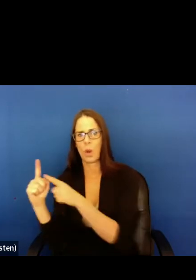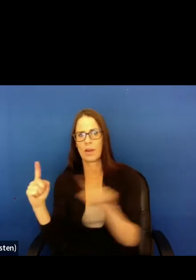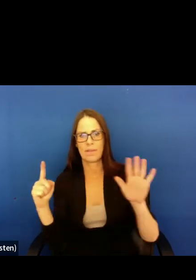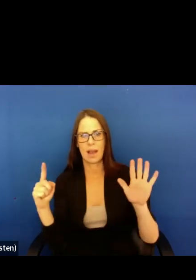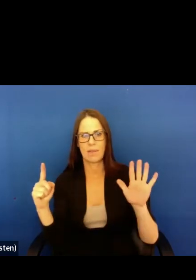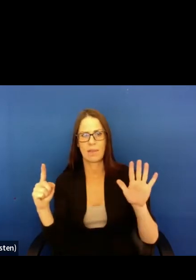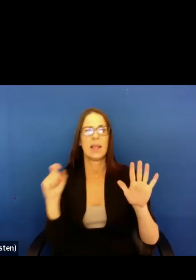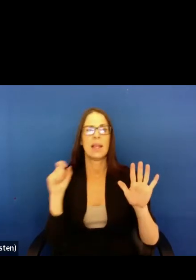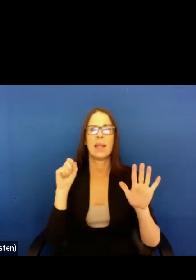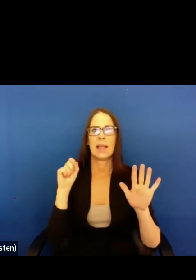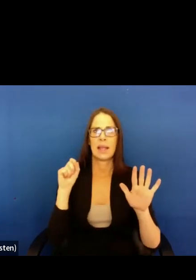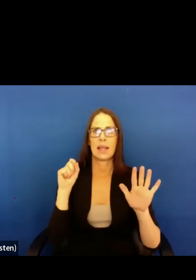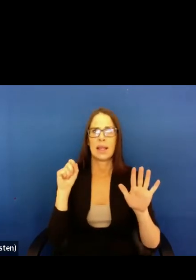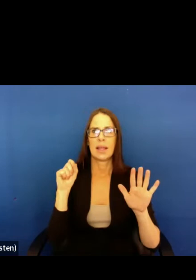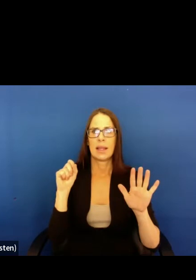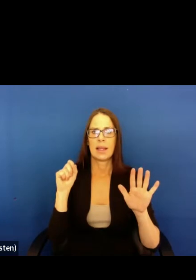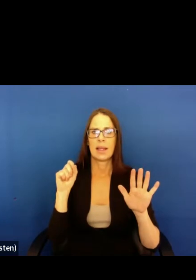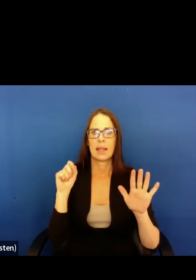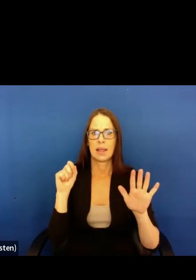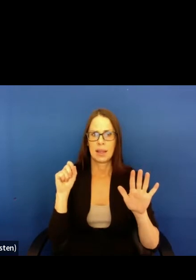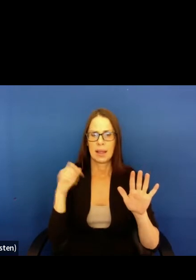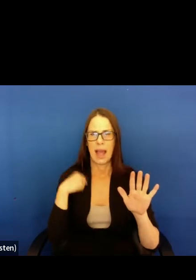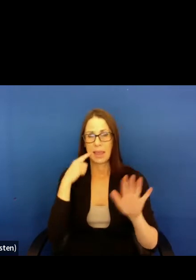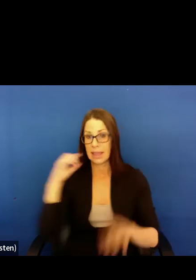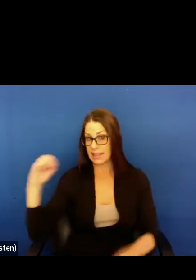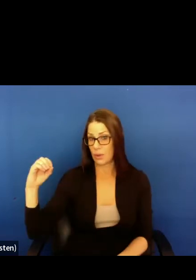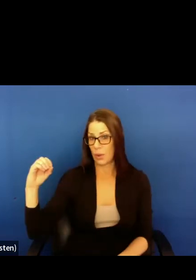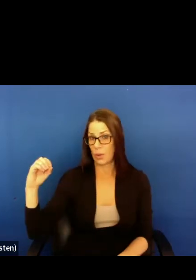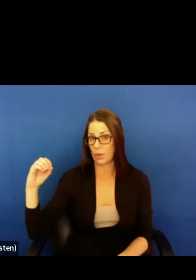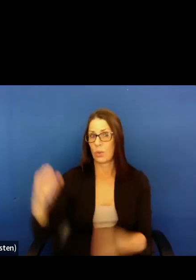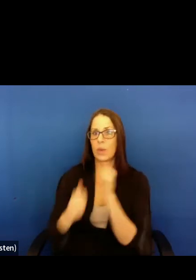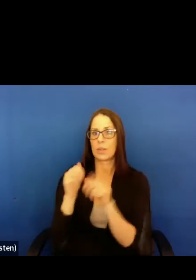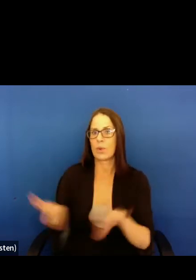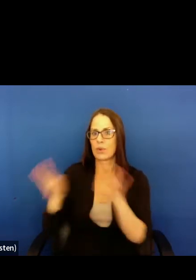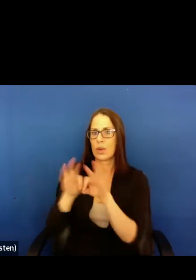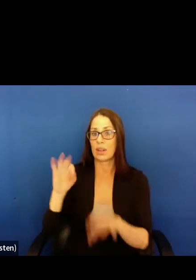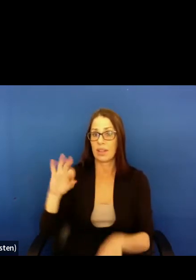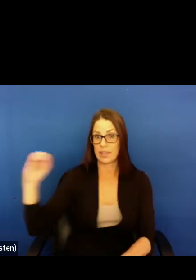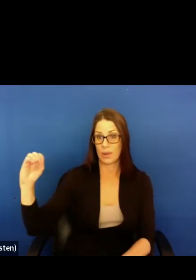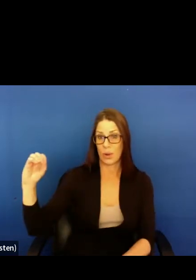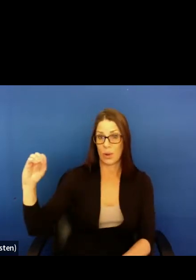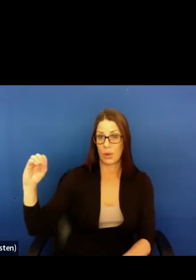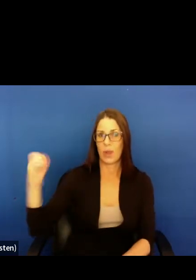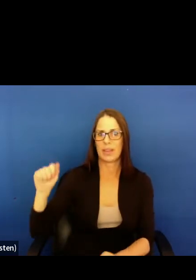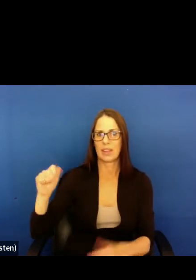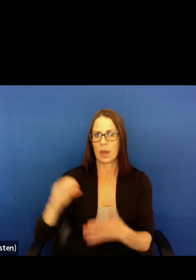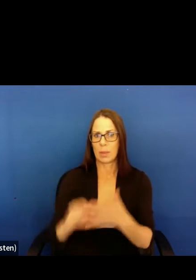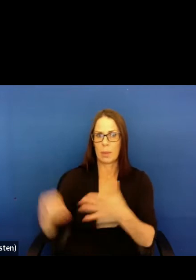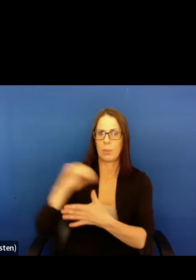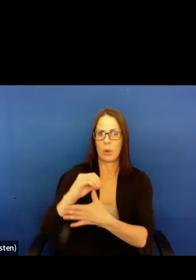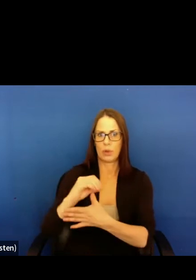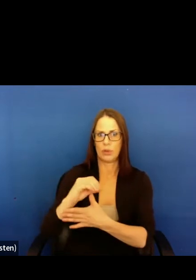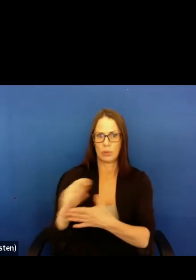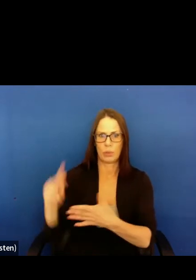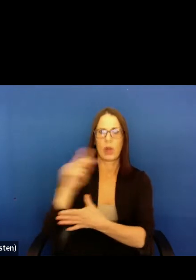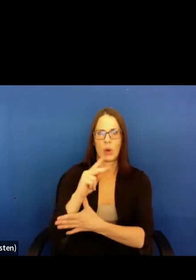that were a higher, I think actually, in fact, 0 is the most critical. If there was 0, they would try to get pushed to the forefront and be addressed